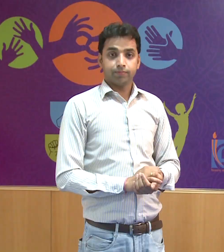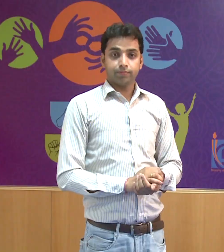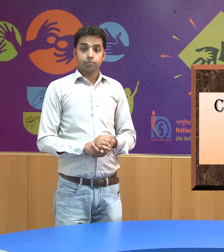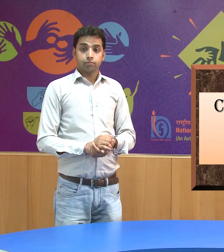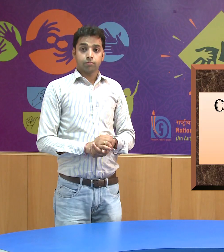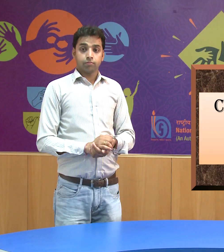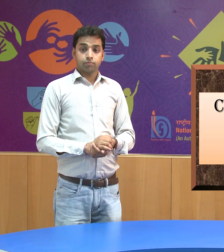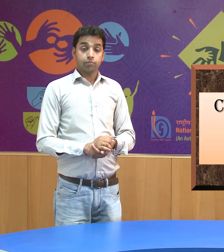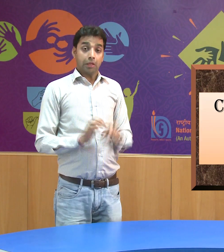In the year